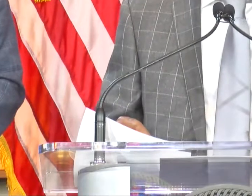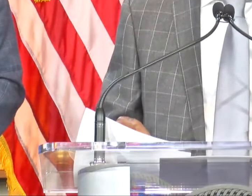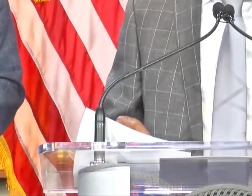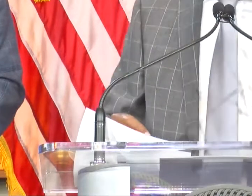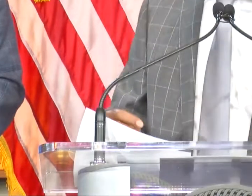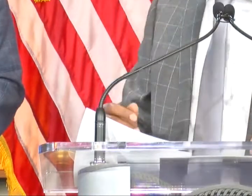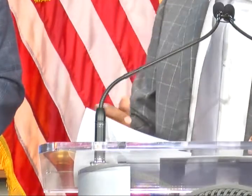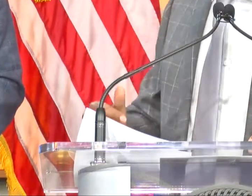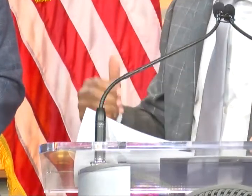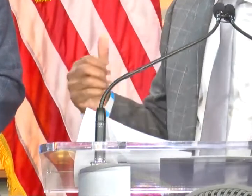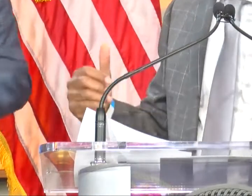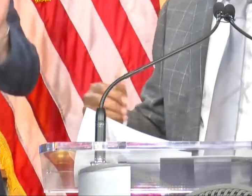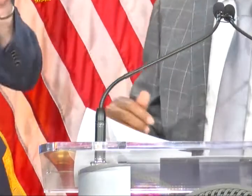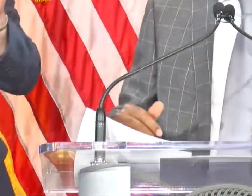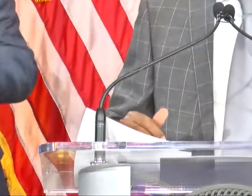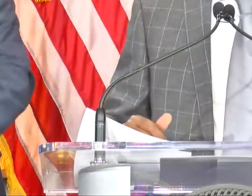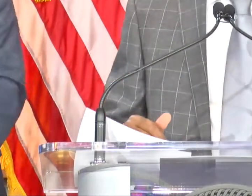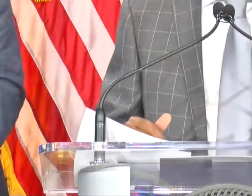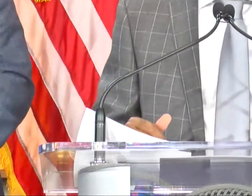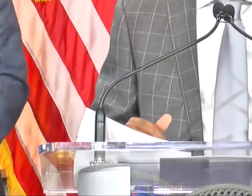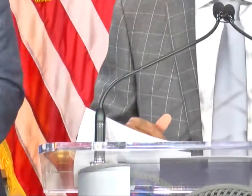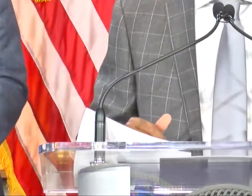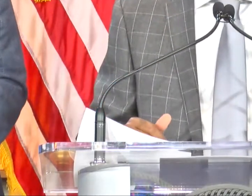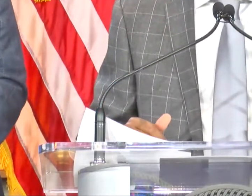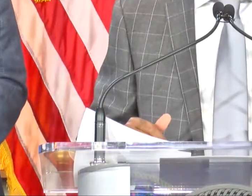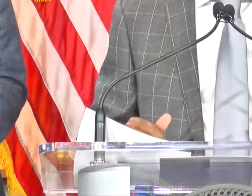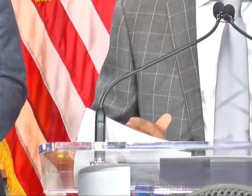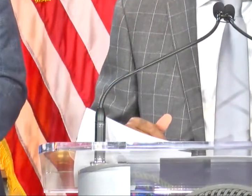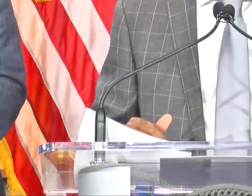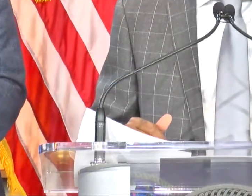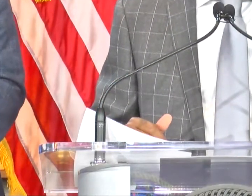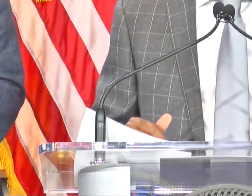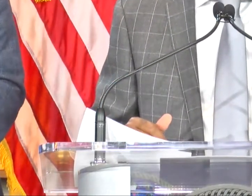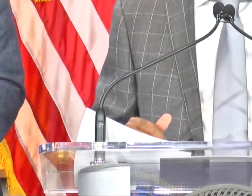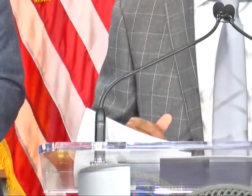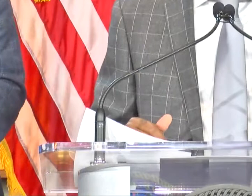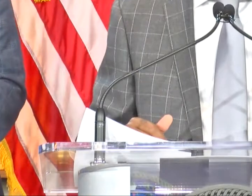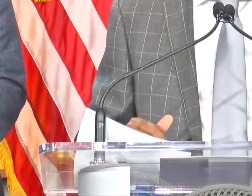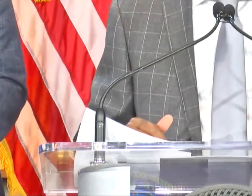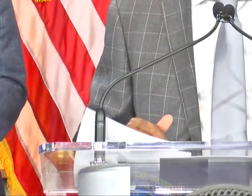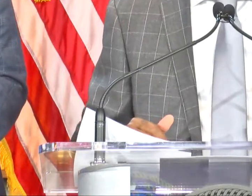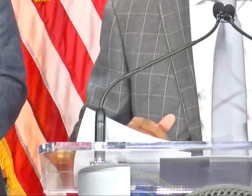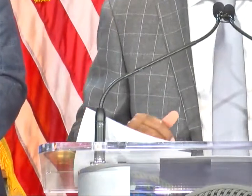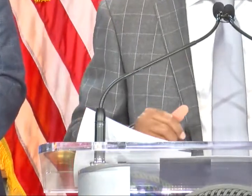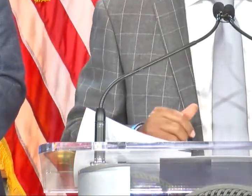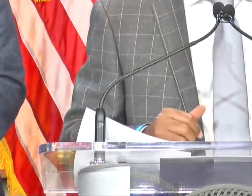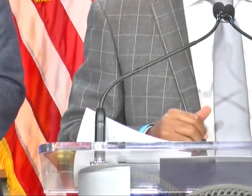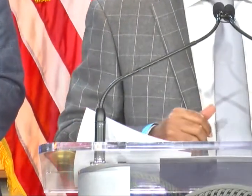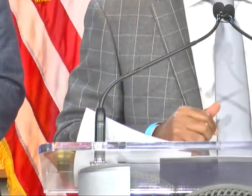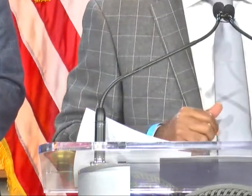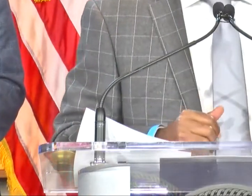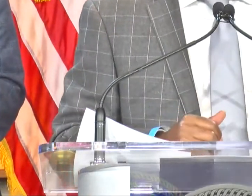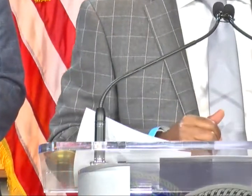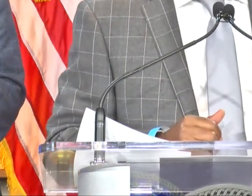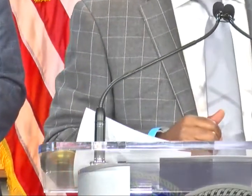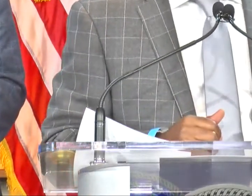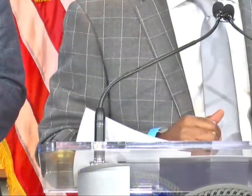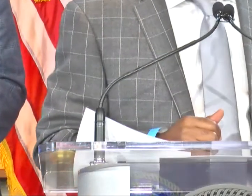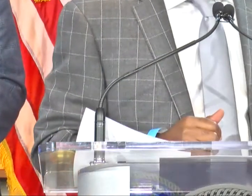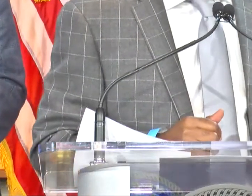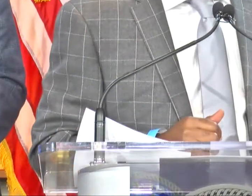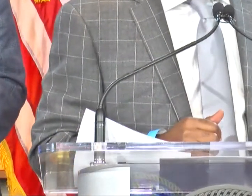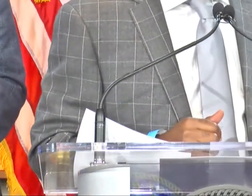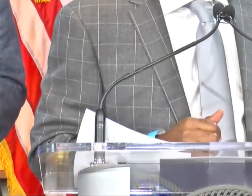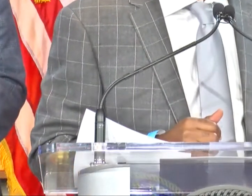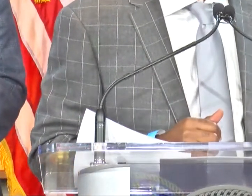it. Councilmember Mike Knox is present this morning. Good to see him. And of course, JUDSON Robinson, who is over